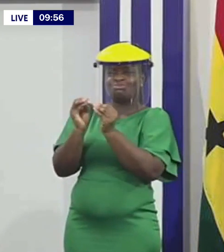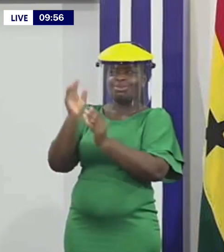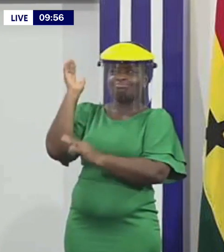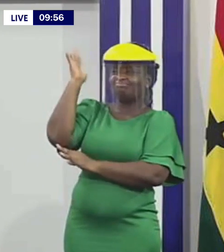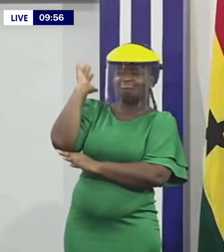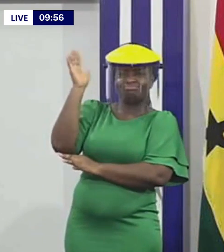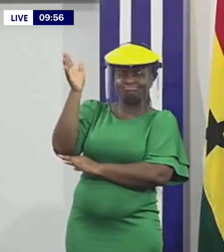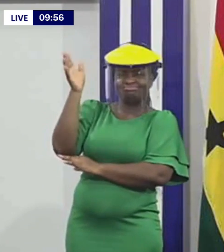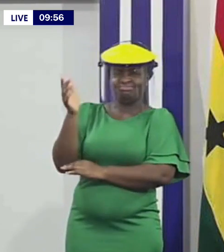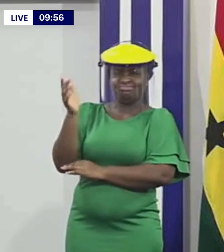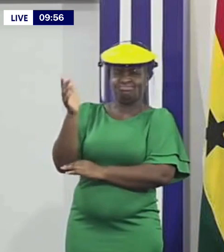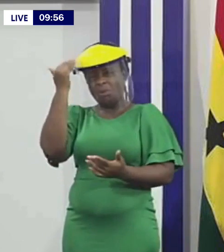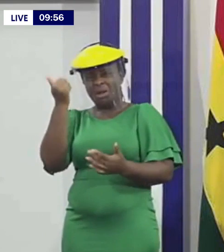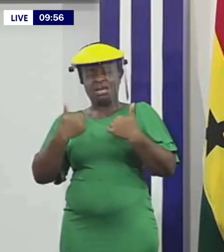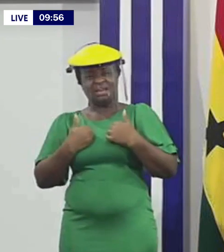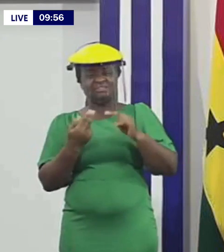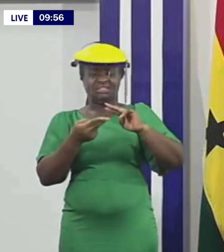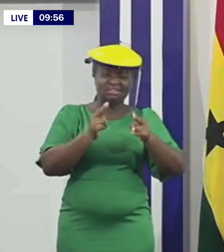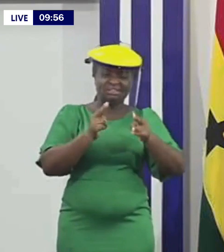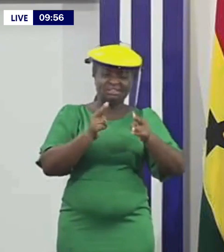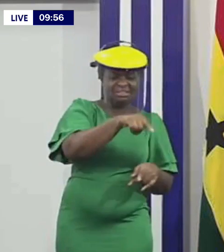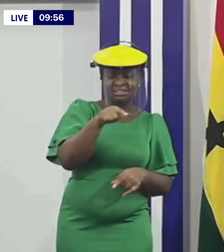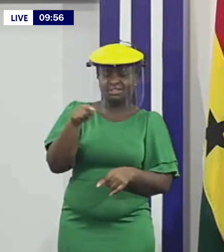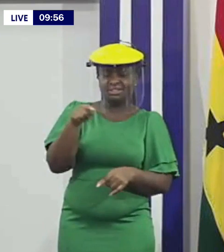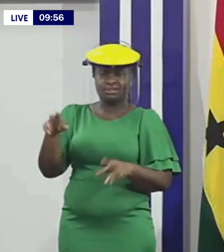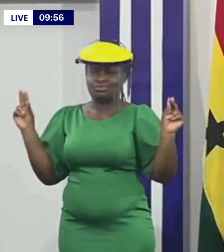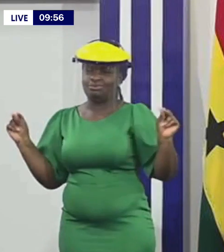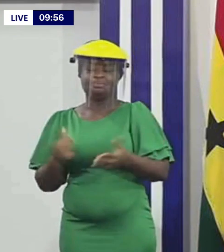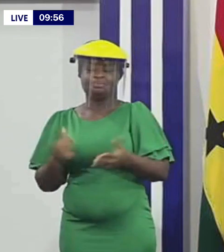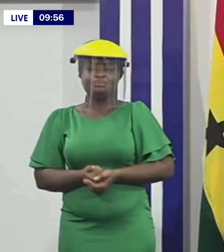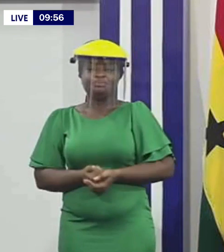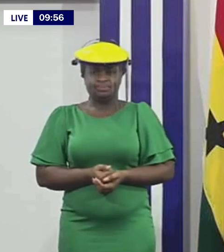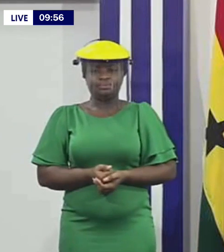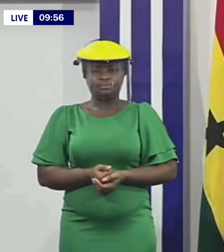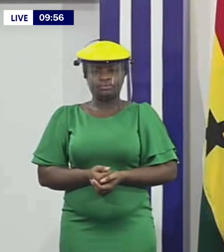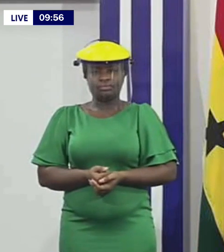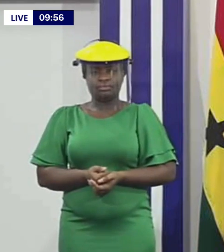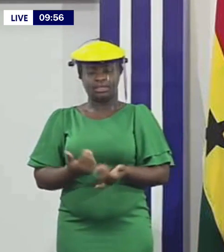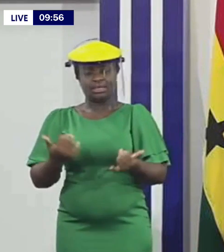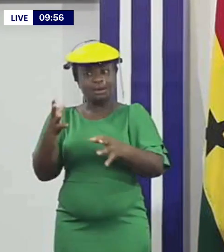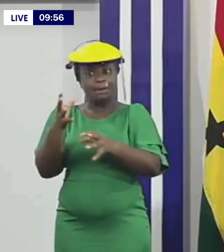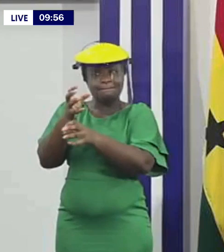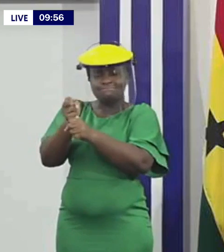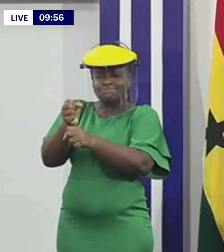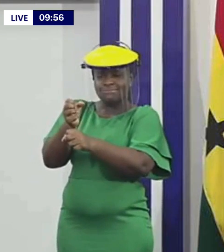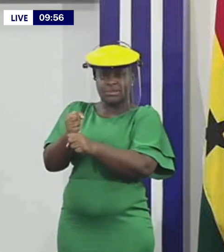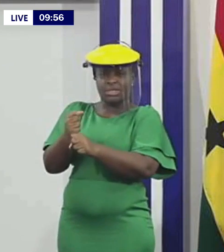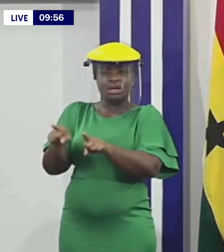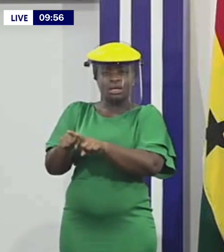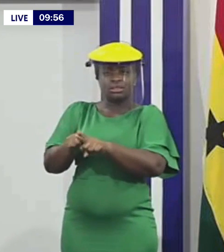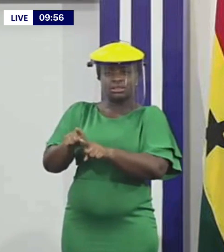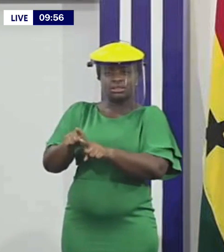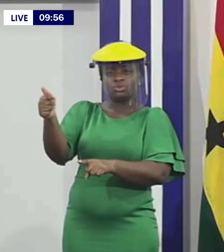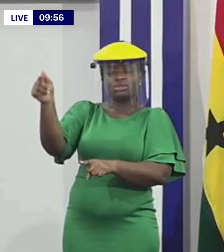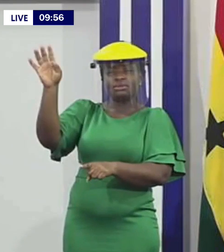we have certain figures and why we are managing them. So I'll be as brief as possible. As of 24th